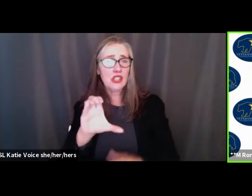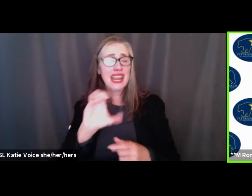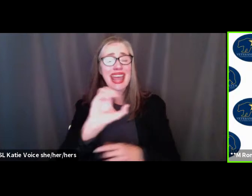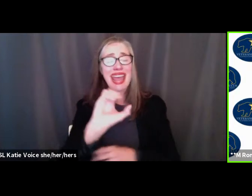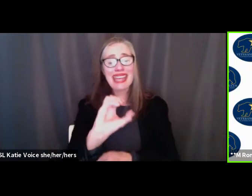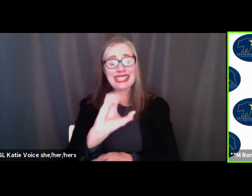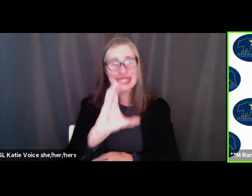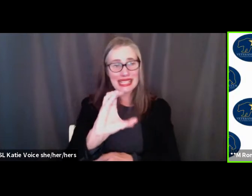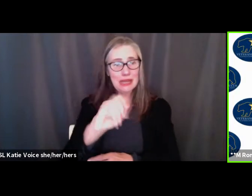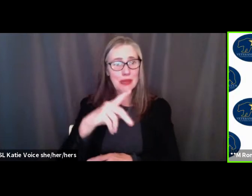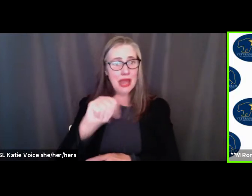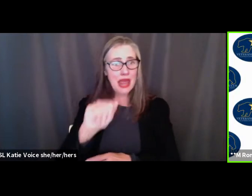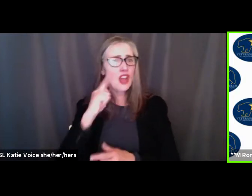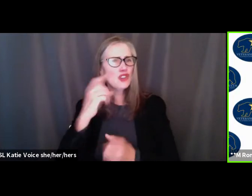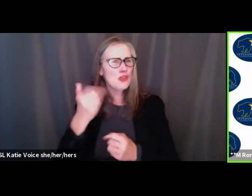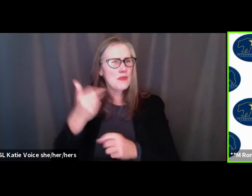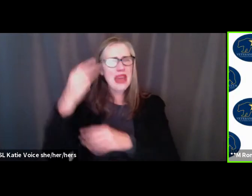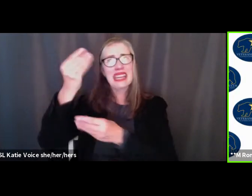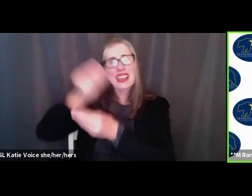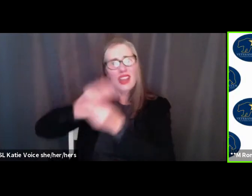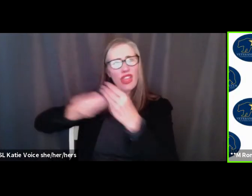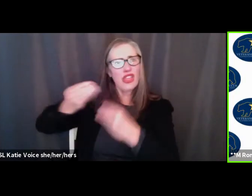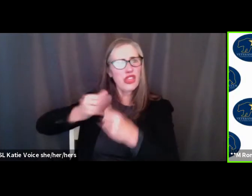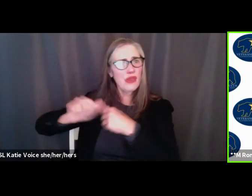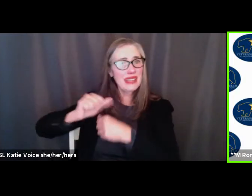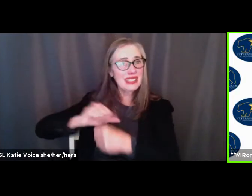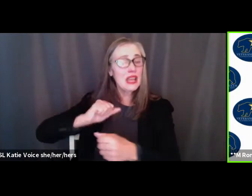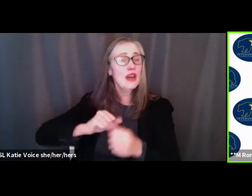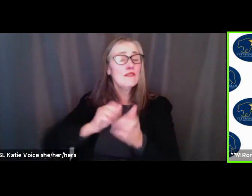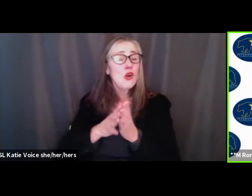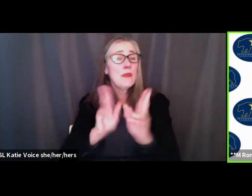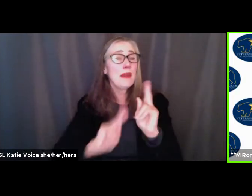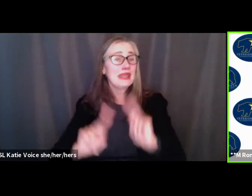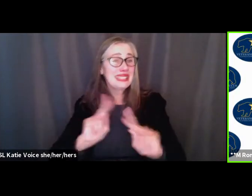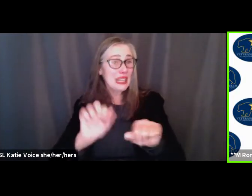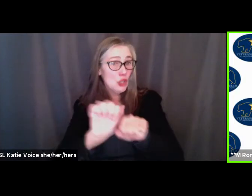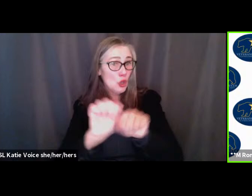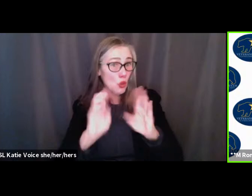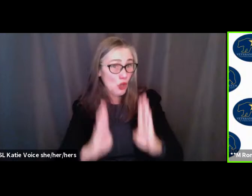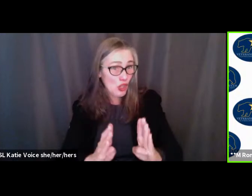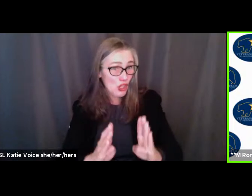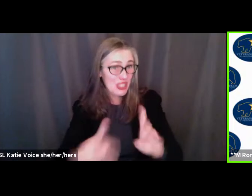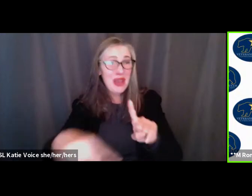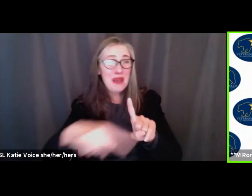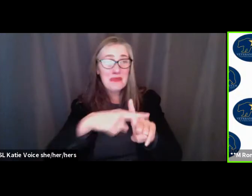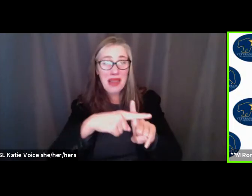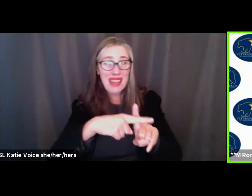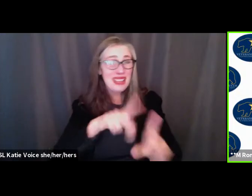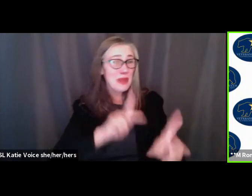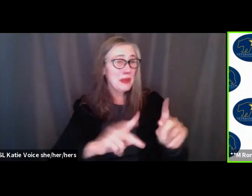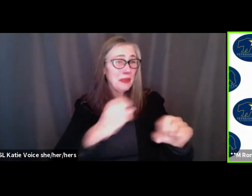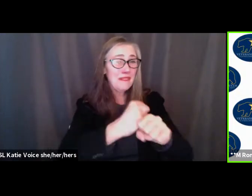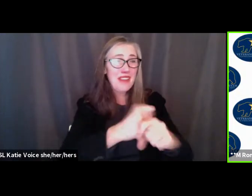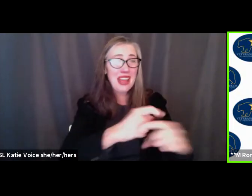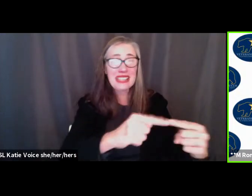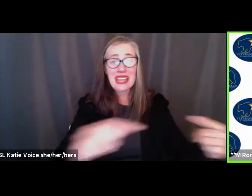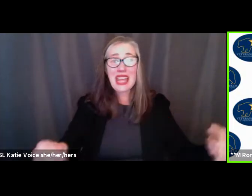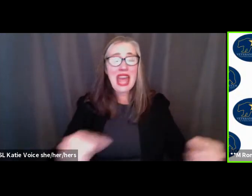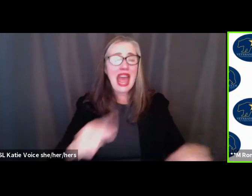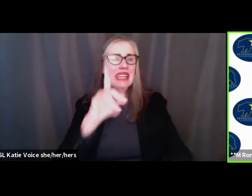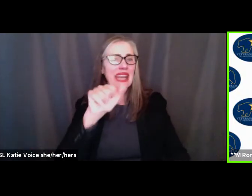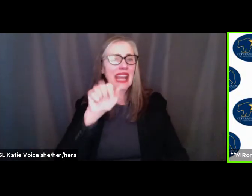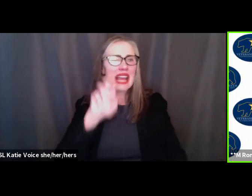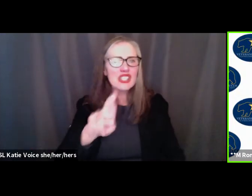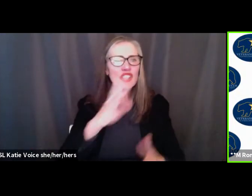threats coming down the pipeline for public sector workers, as well as the frontline fights happening with workers at Kaiser and the